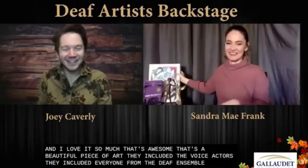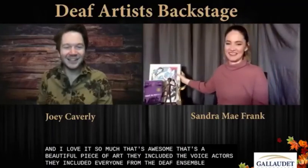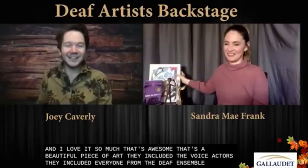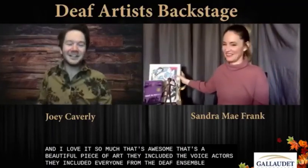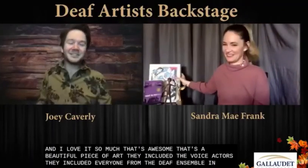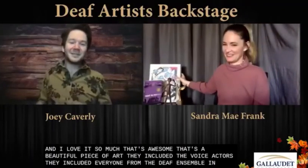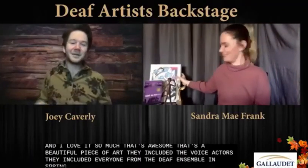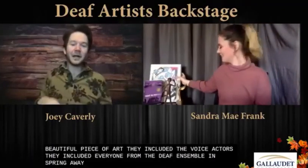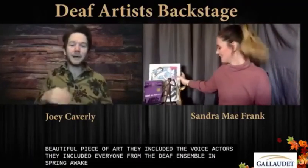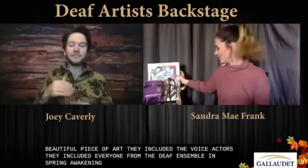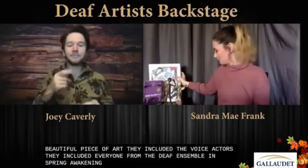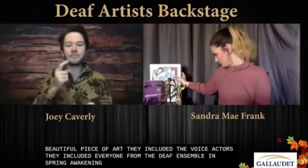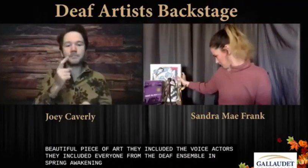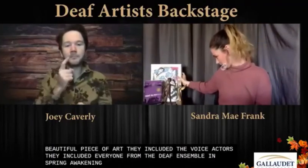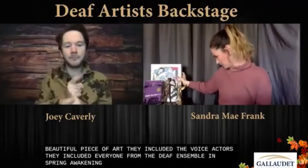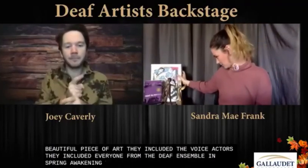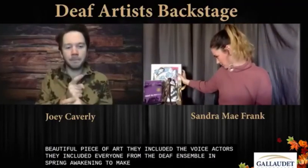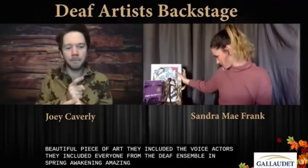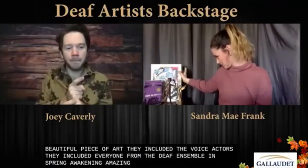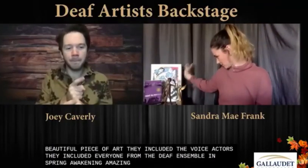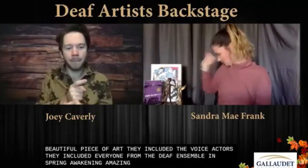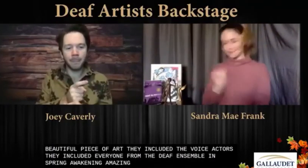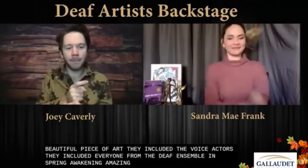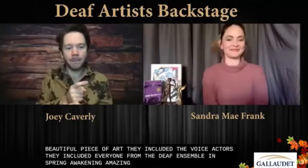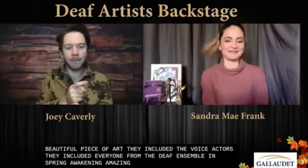in spring awakening it's amazing